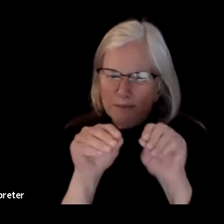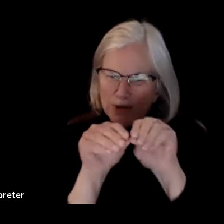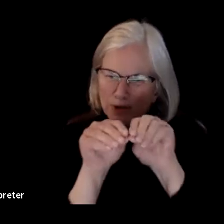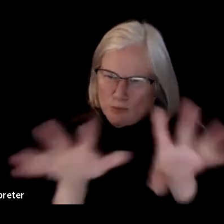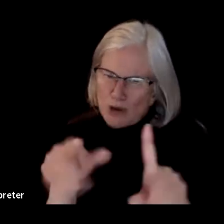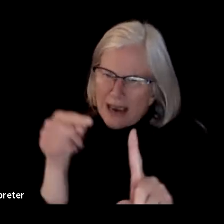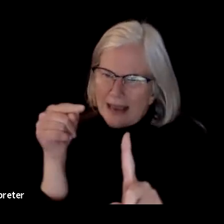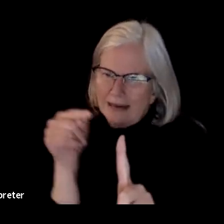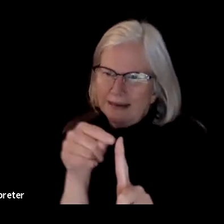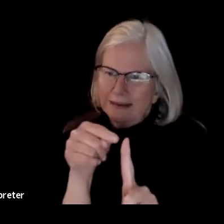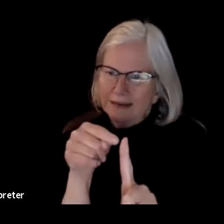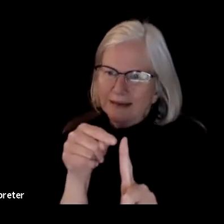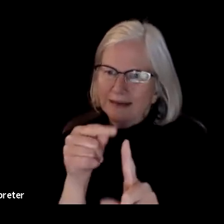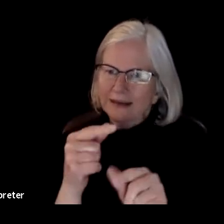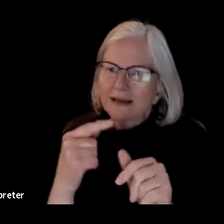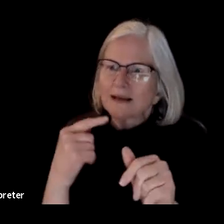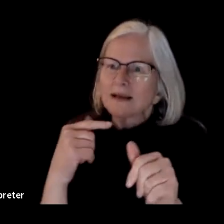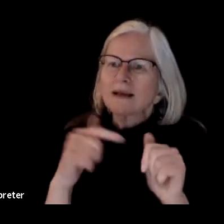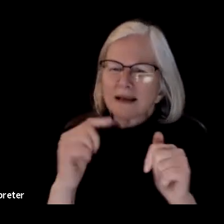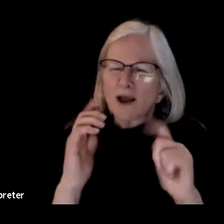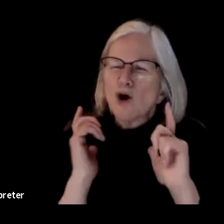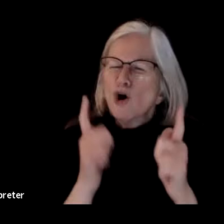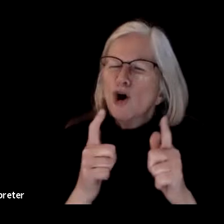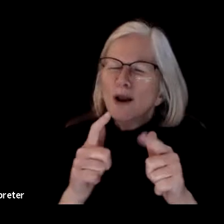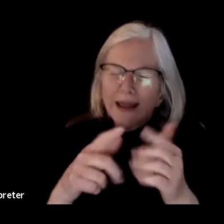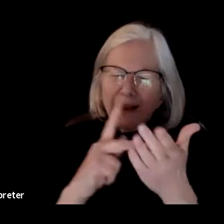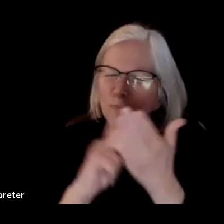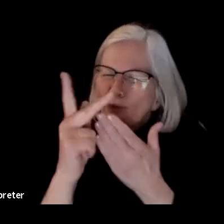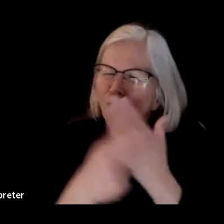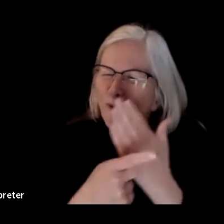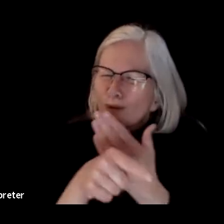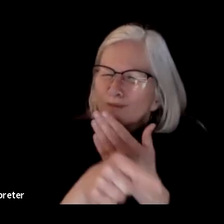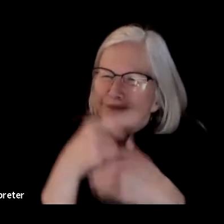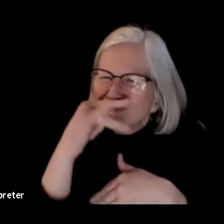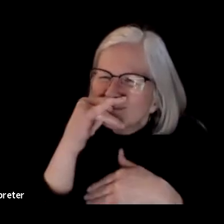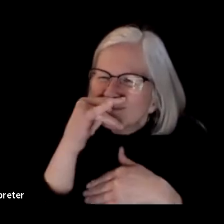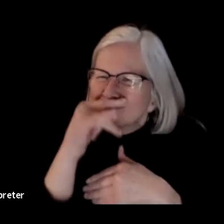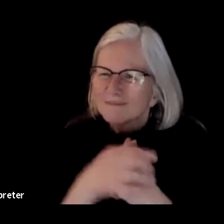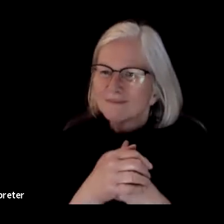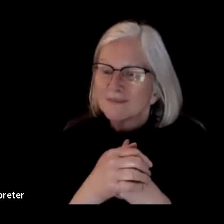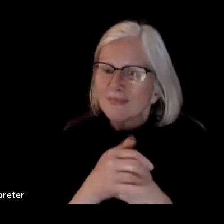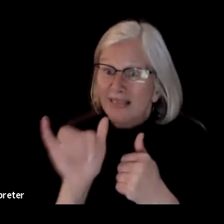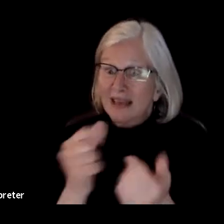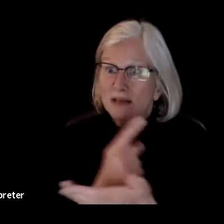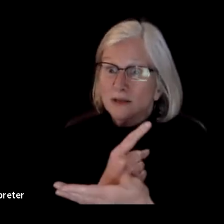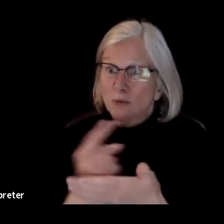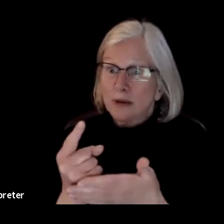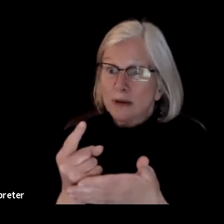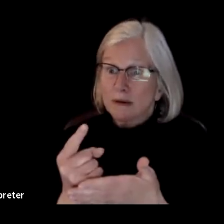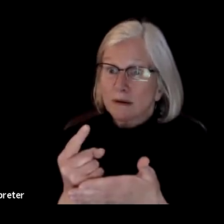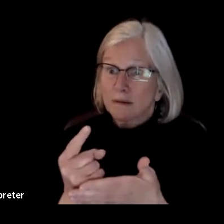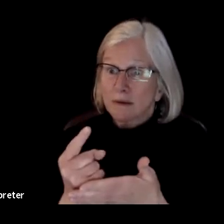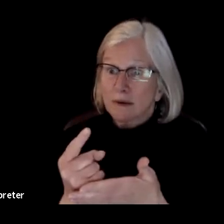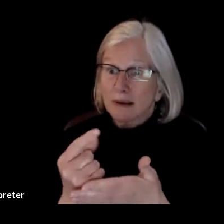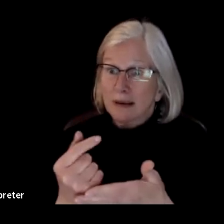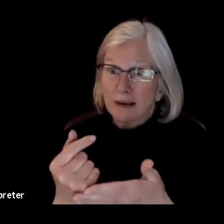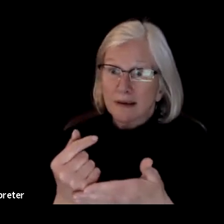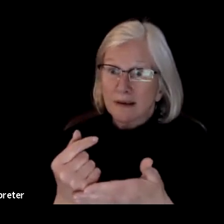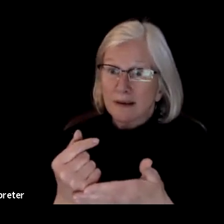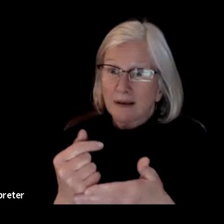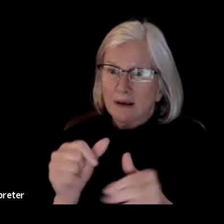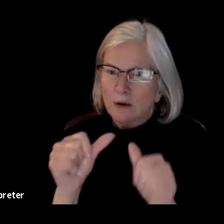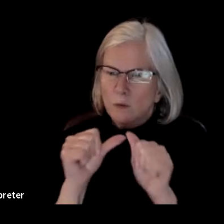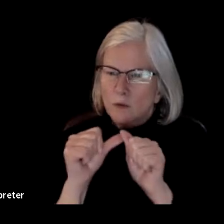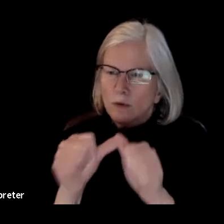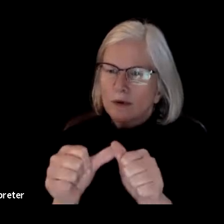early care and education programs. This week, we extended this program through June for more